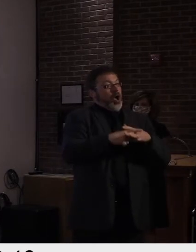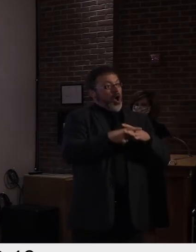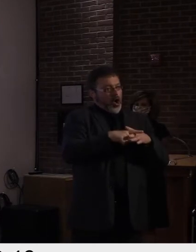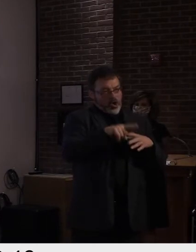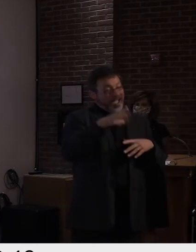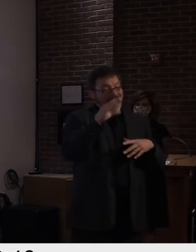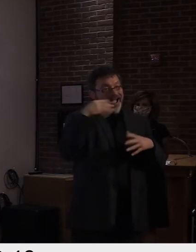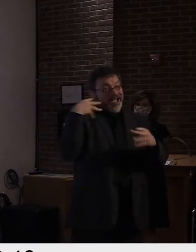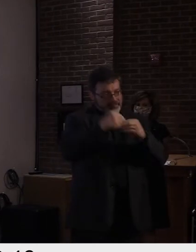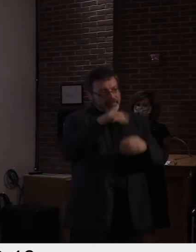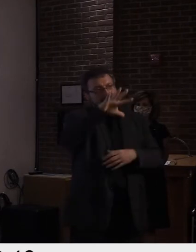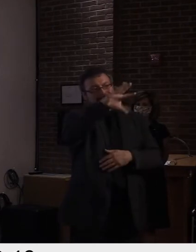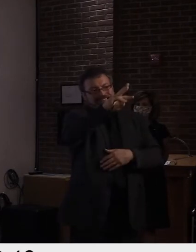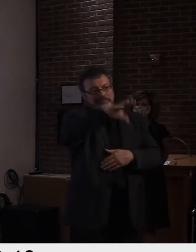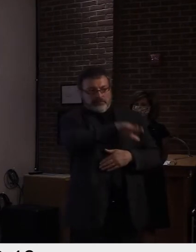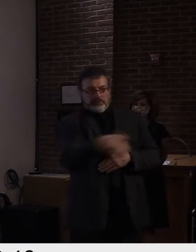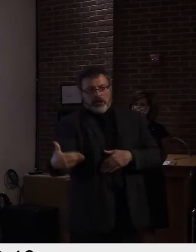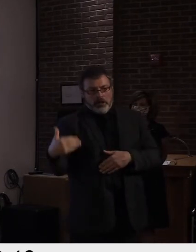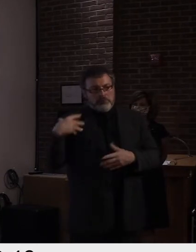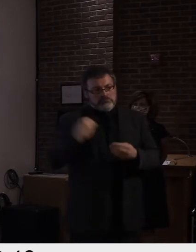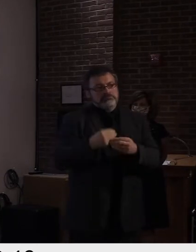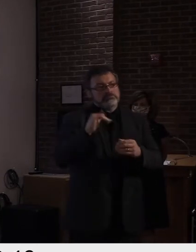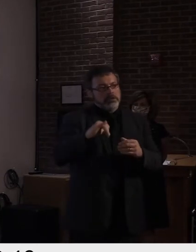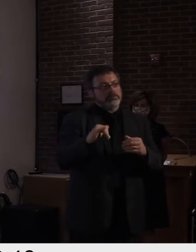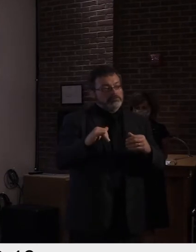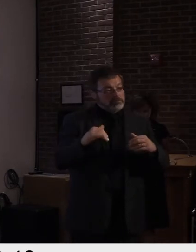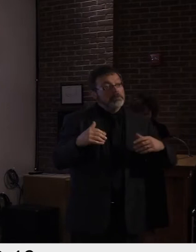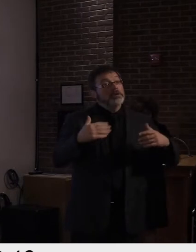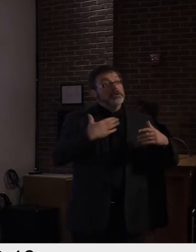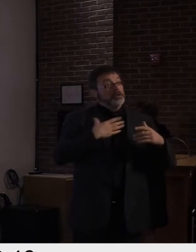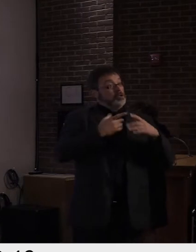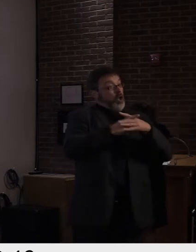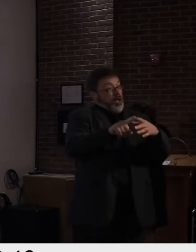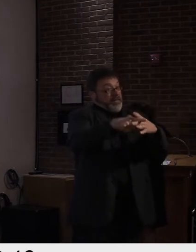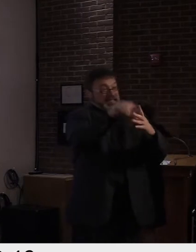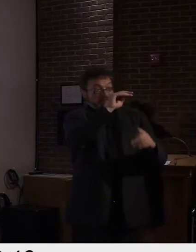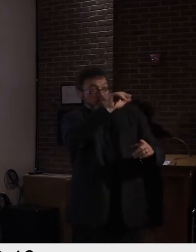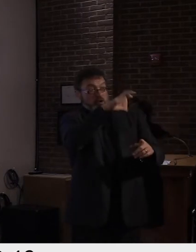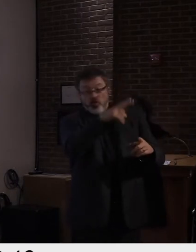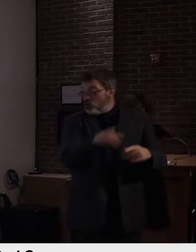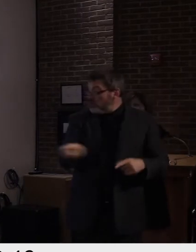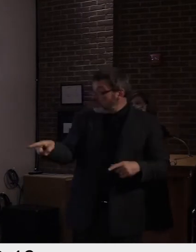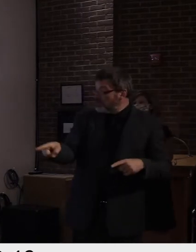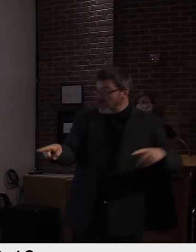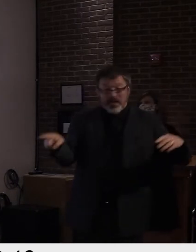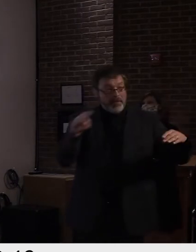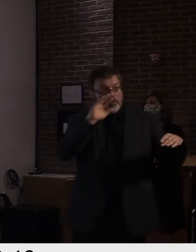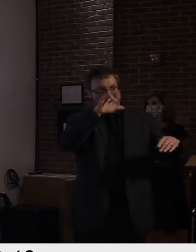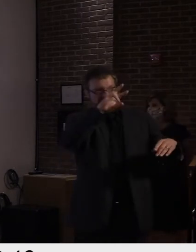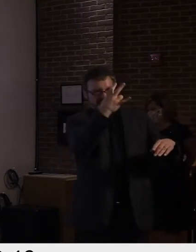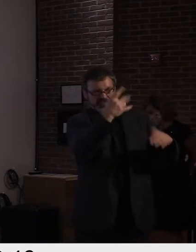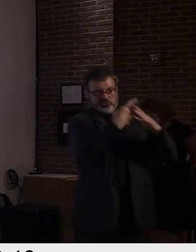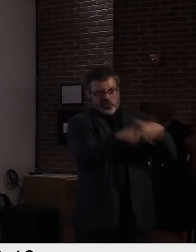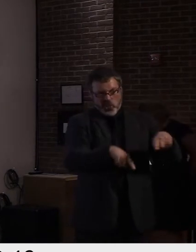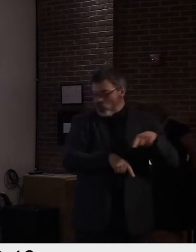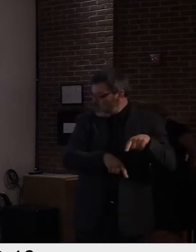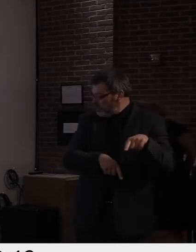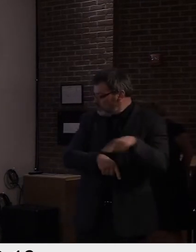The slope of our curve, obviously continuing to be along the lines we'd like to see it, in spite of some recent